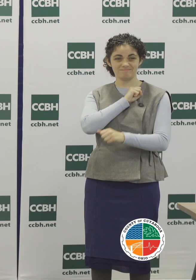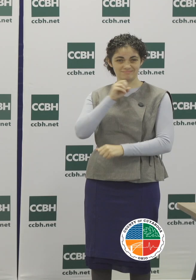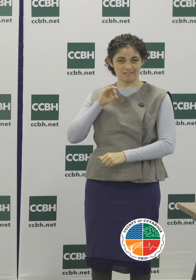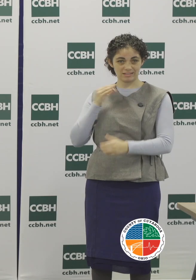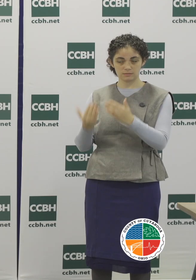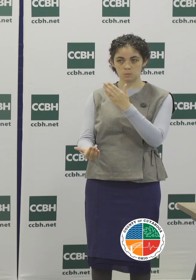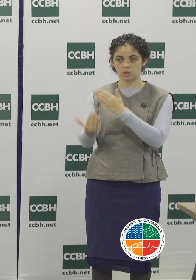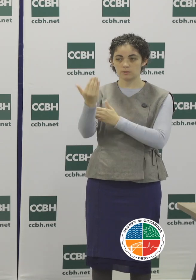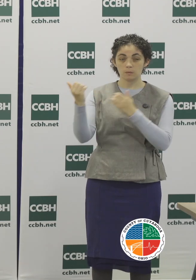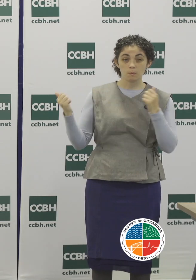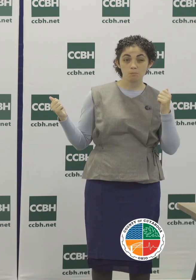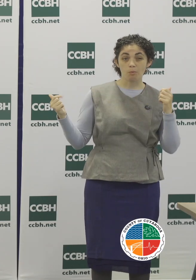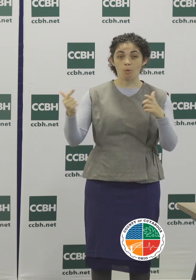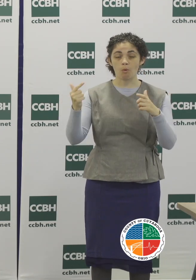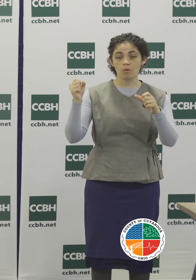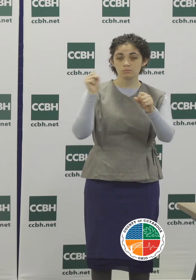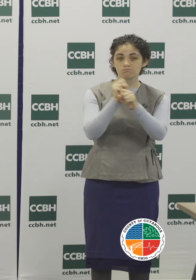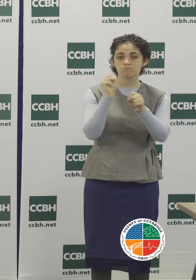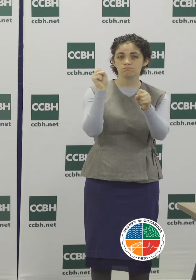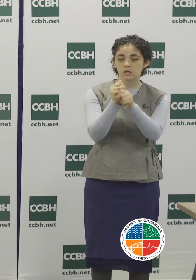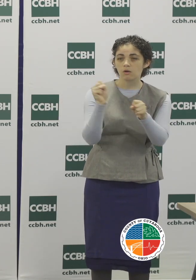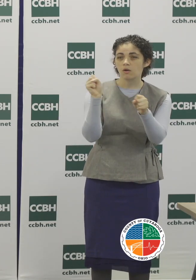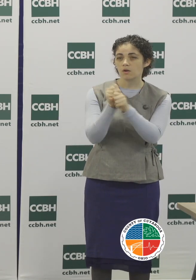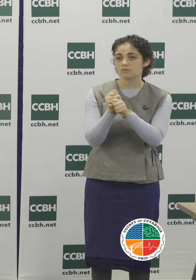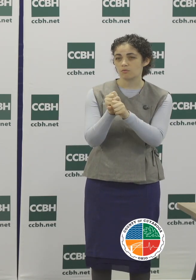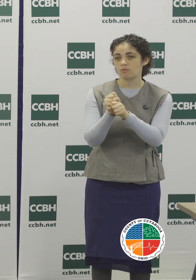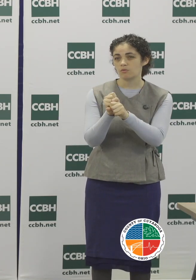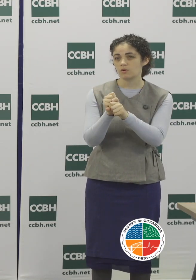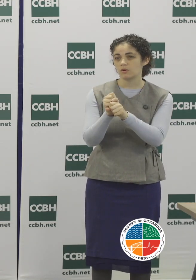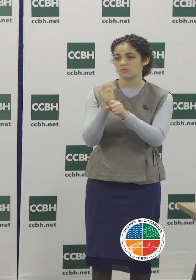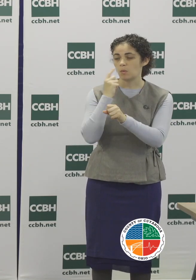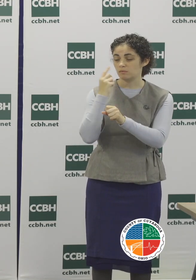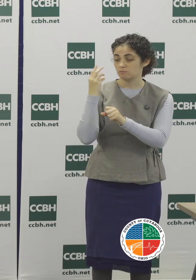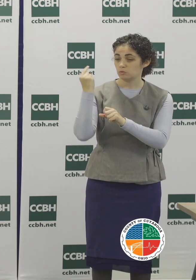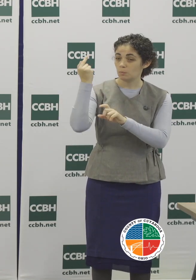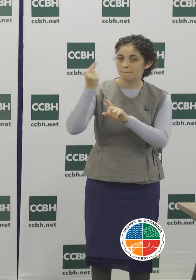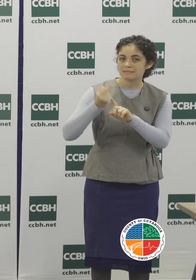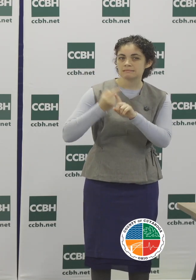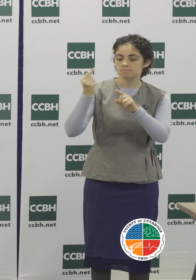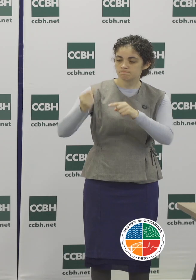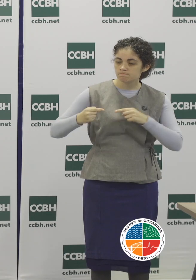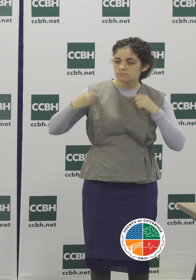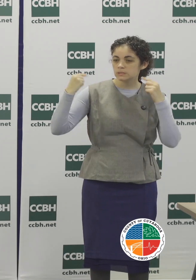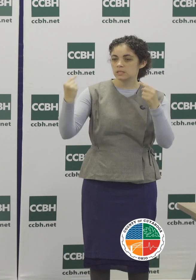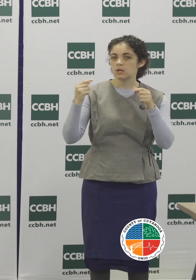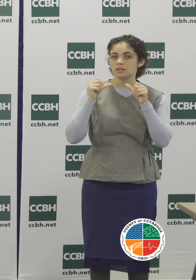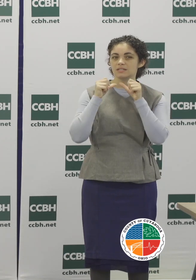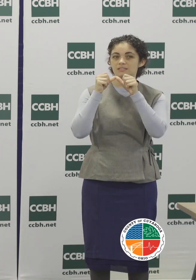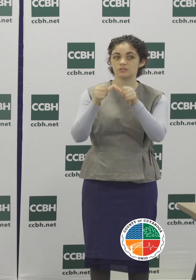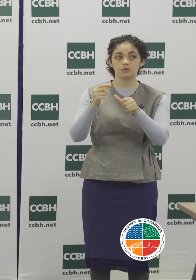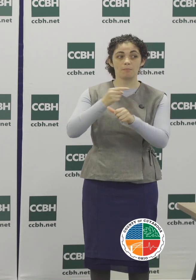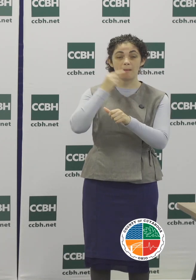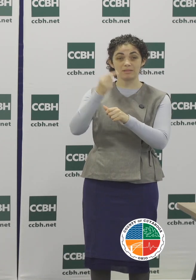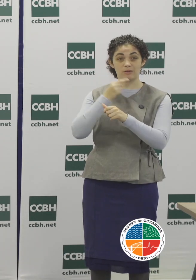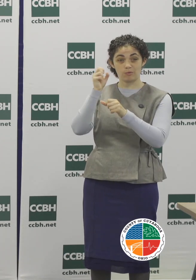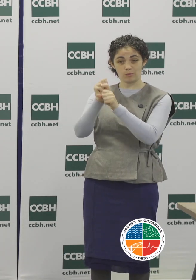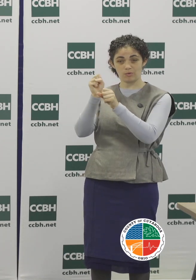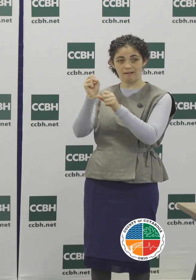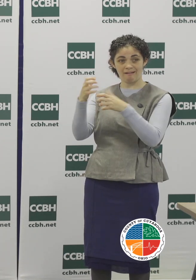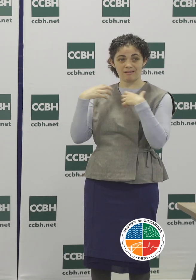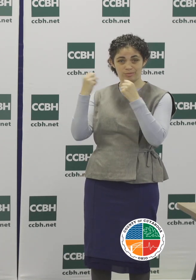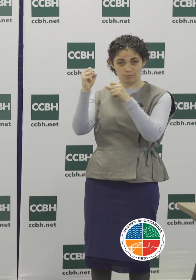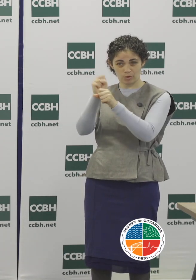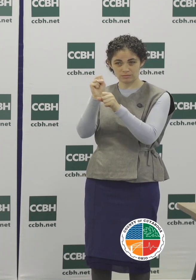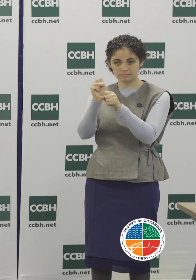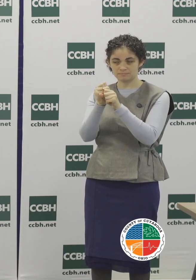They have all worked really hard in the last few months doing our regular public health work that we want to ensure